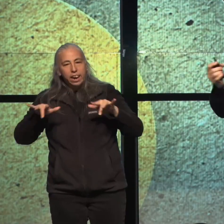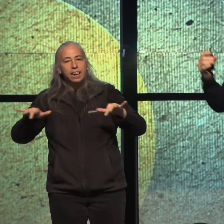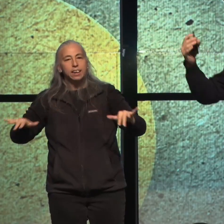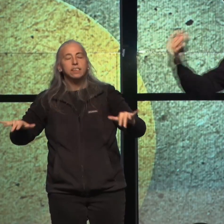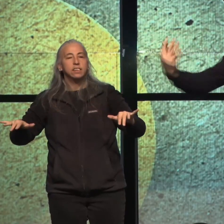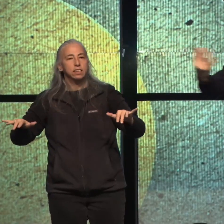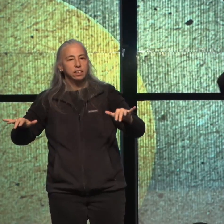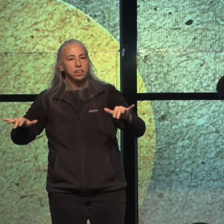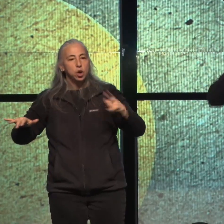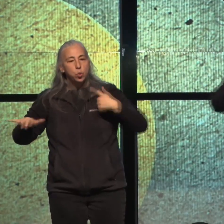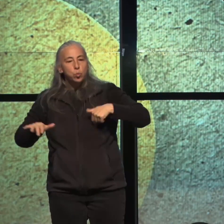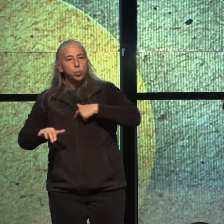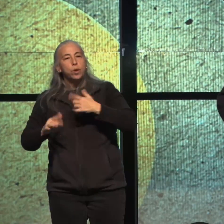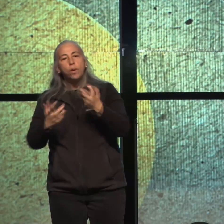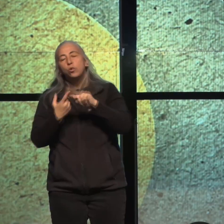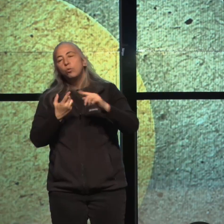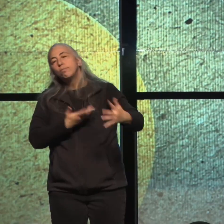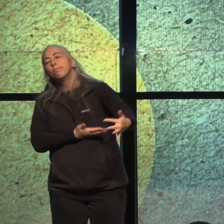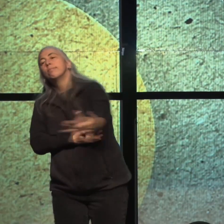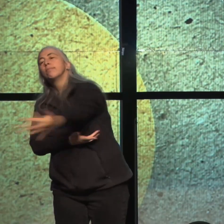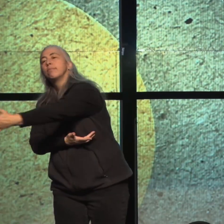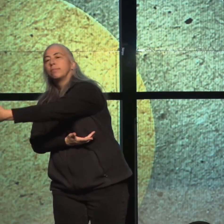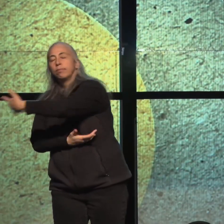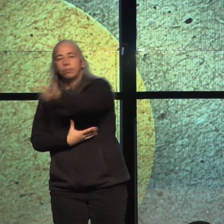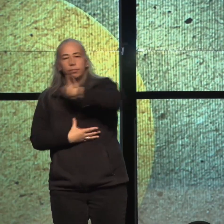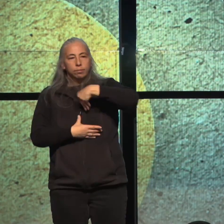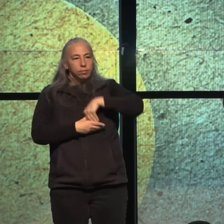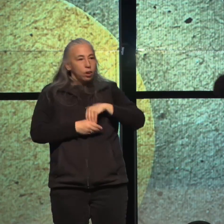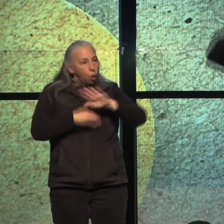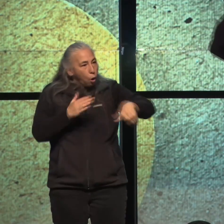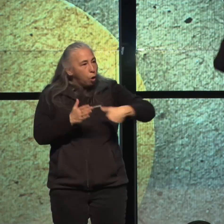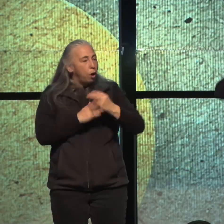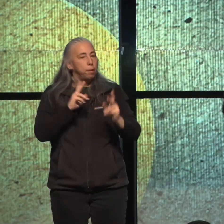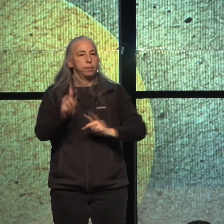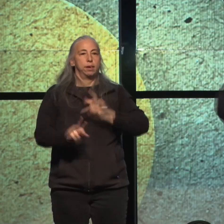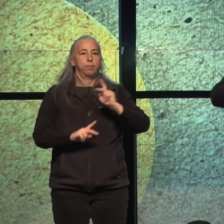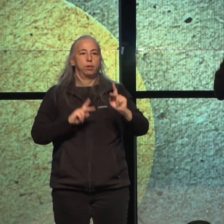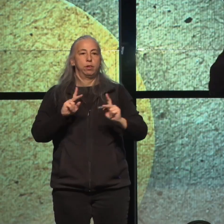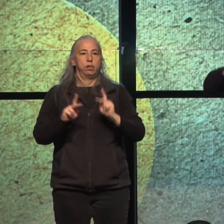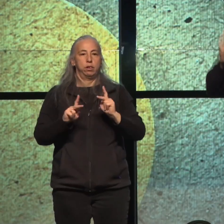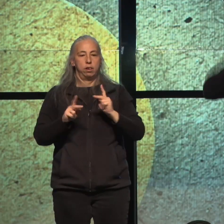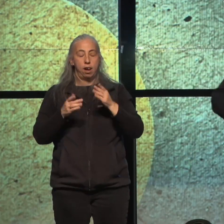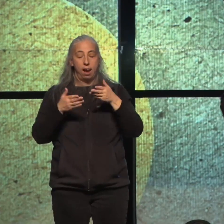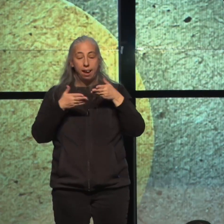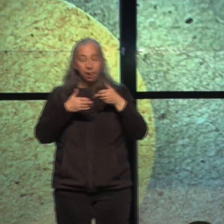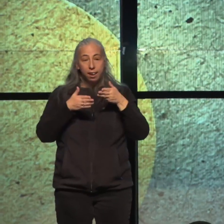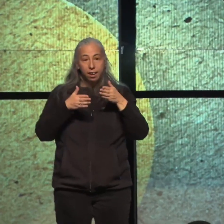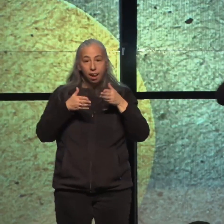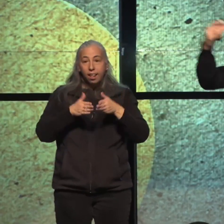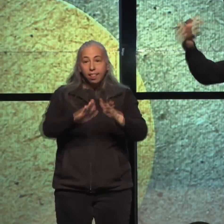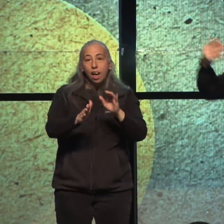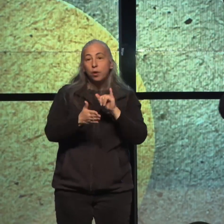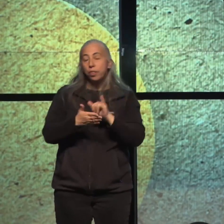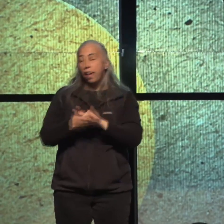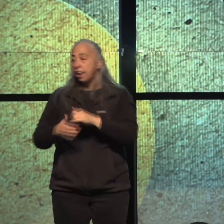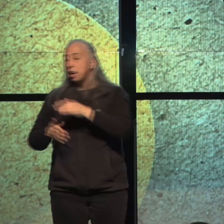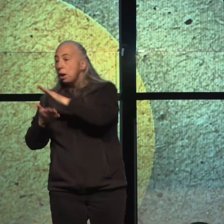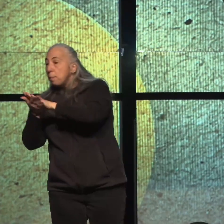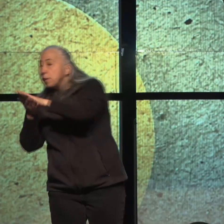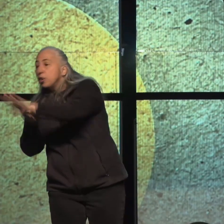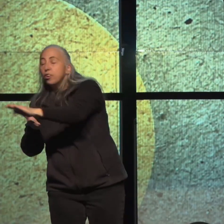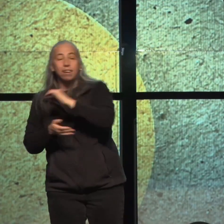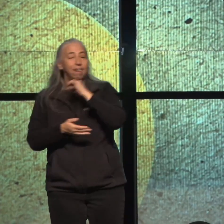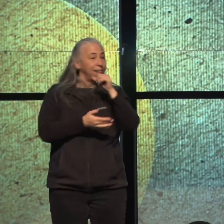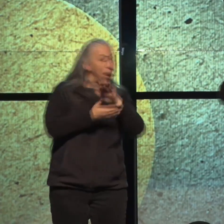that freedom to embrace everyone and to let those categories of purity and impurity and sacred and profane, which is